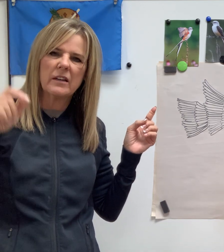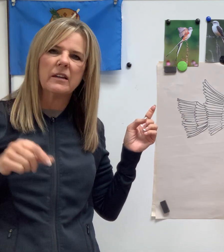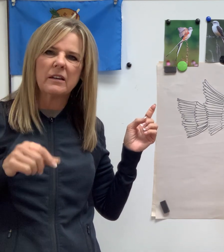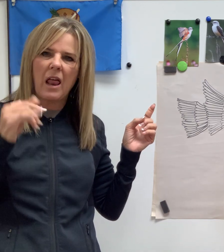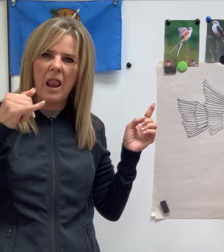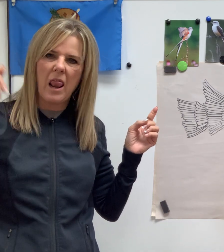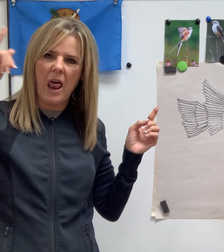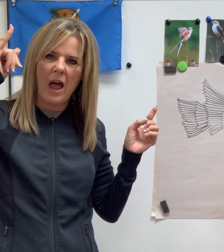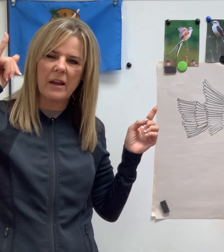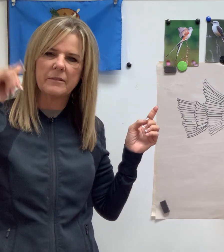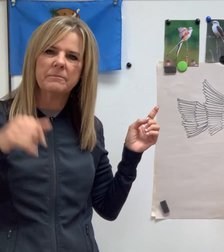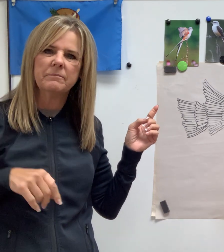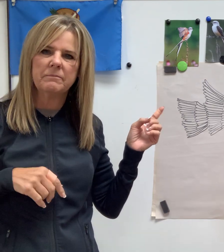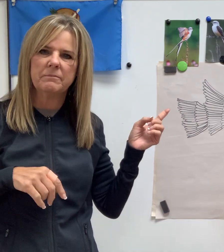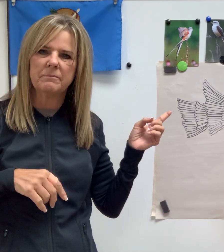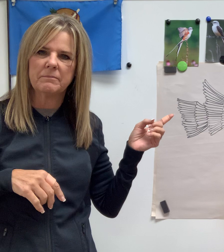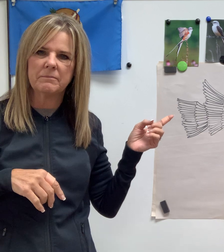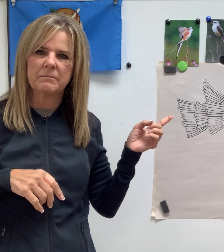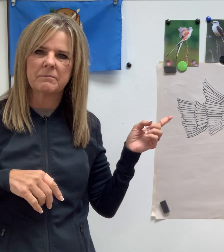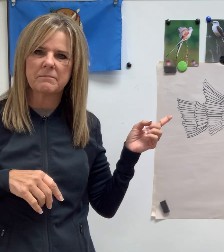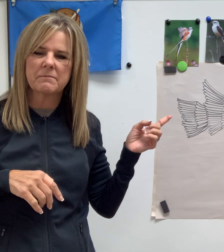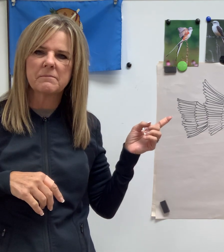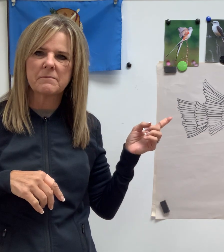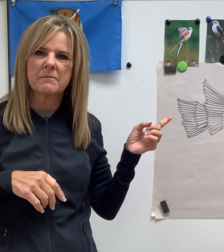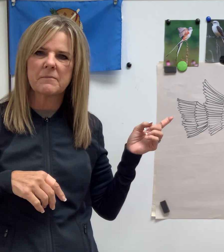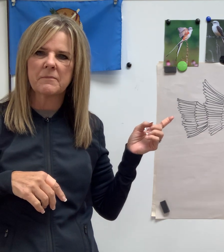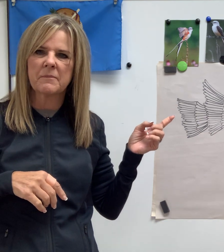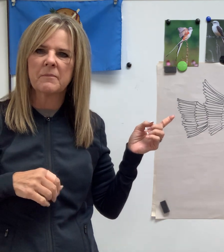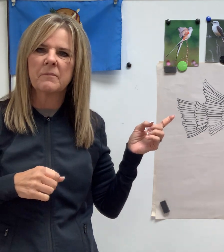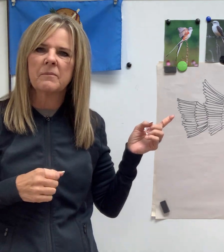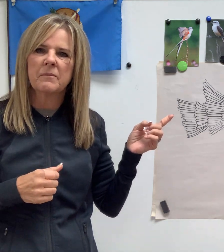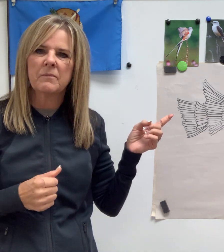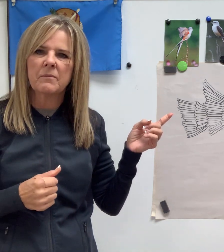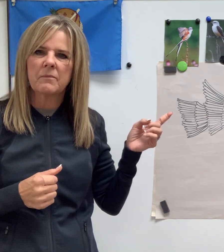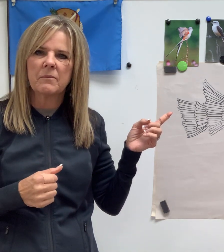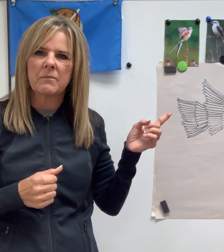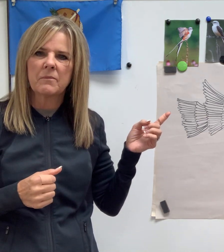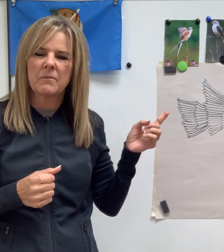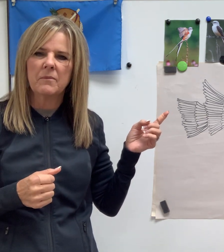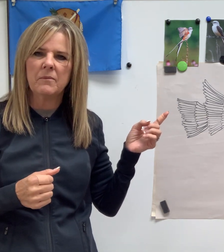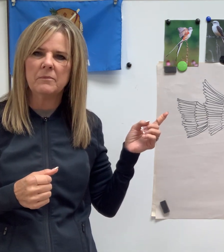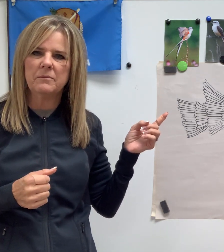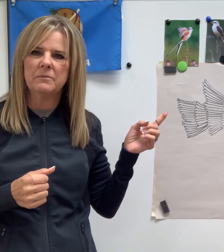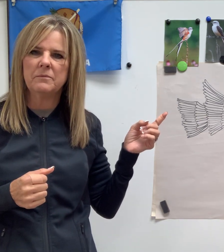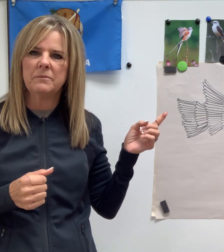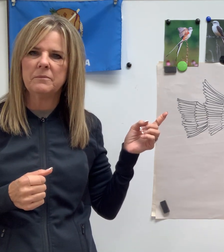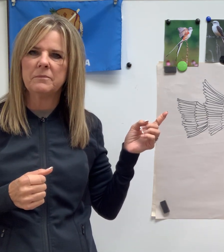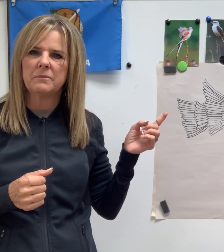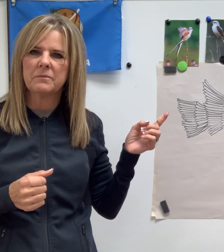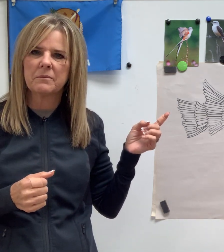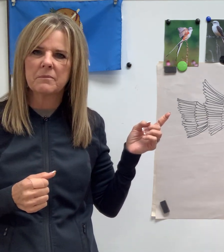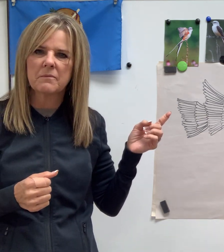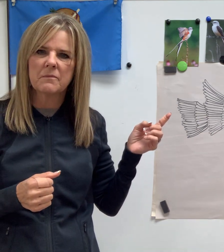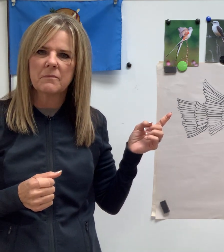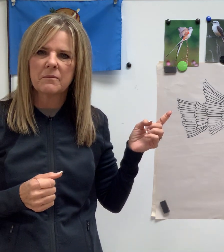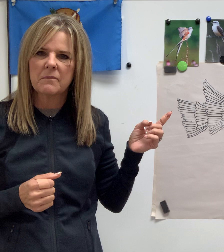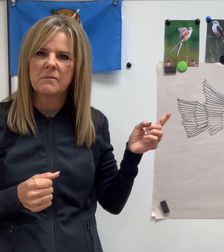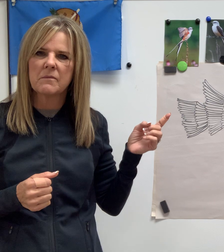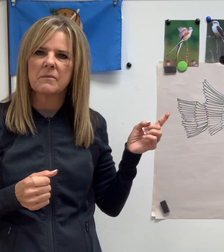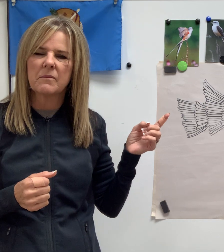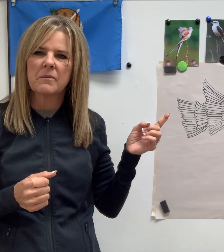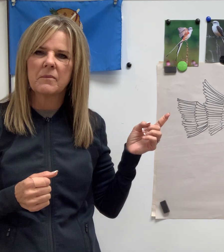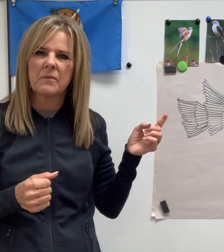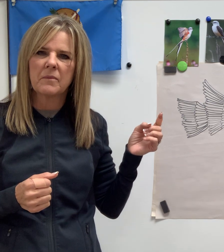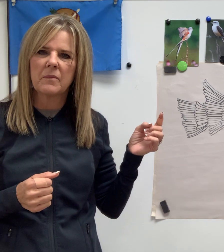line. We're gonna make from the wing over to the eye a little dotted line. And then we're gonna make another curve line that just kind of comes down and